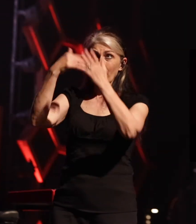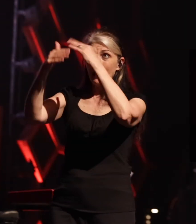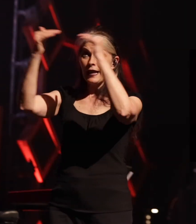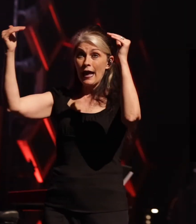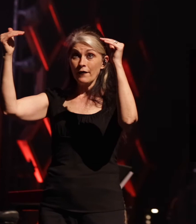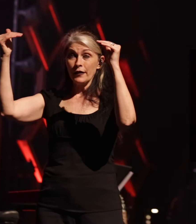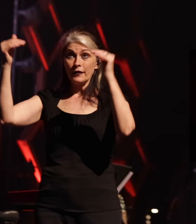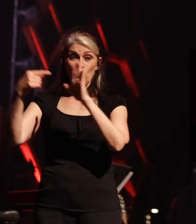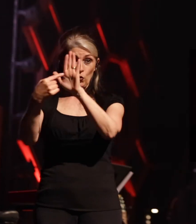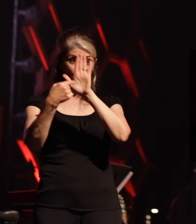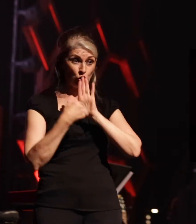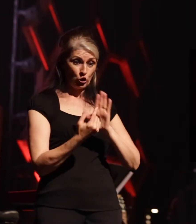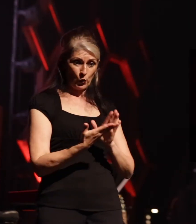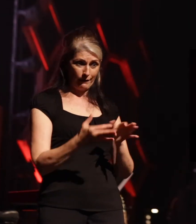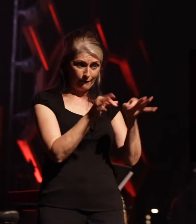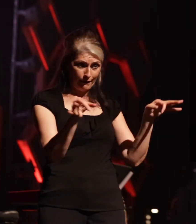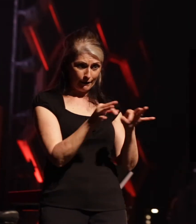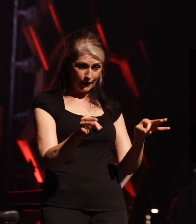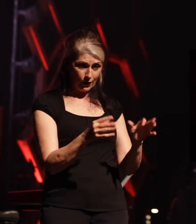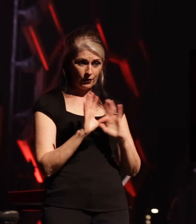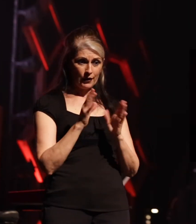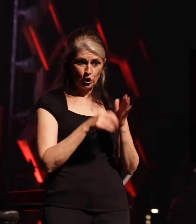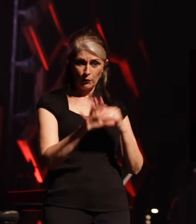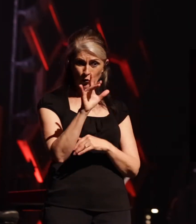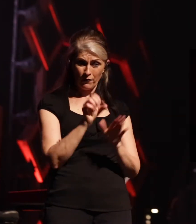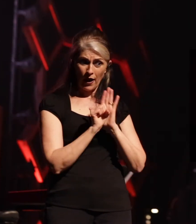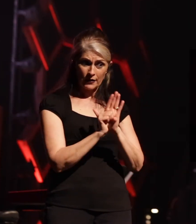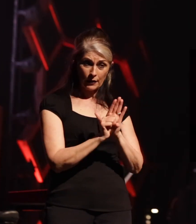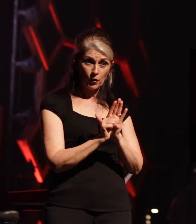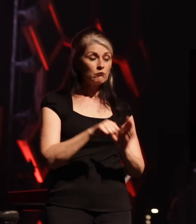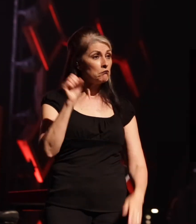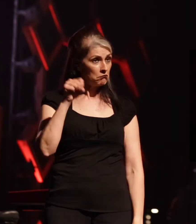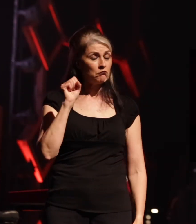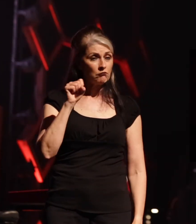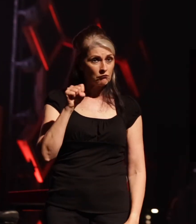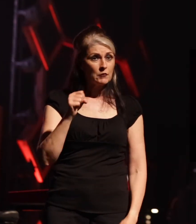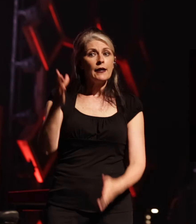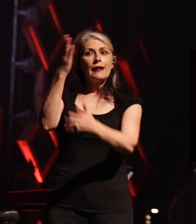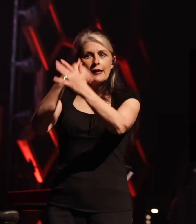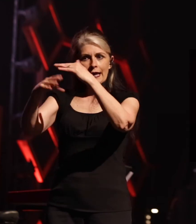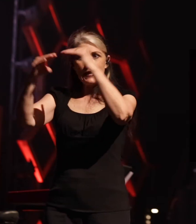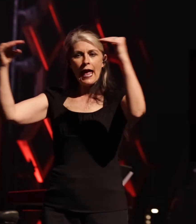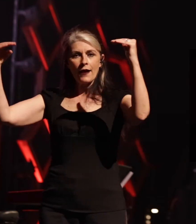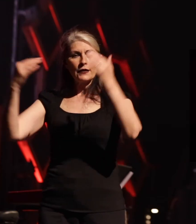in Exodus 25 is a symbol? That's exactly what it means. That in heaven there is some type